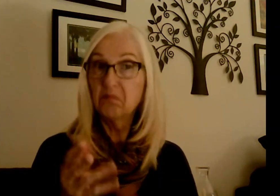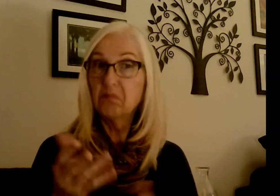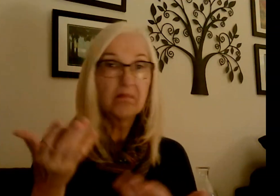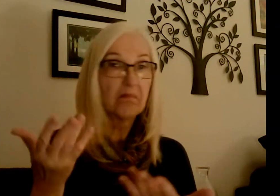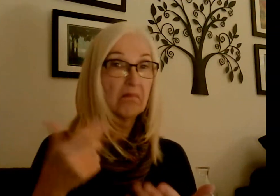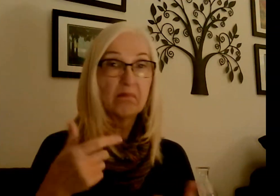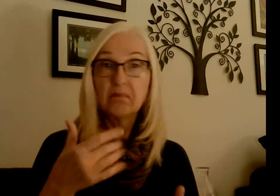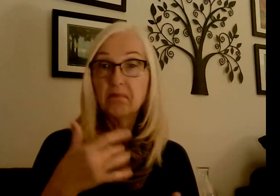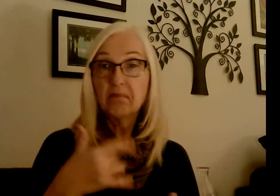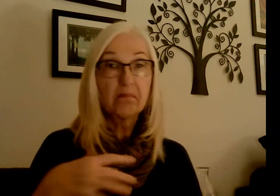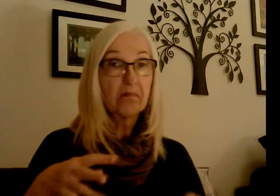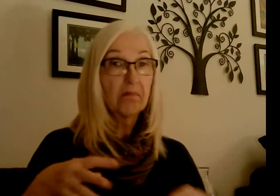And it is a very big change, but